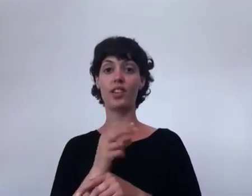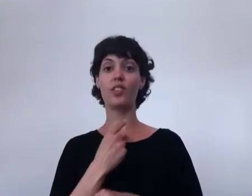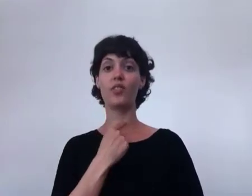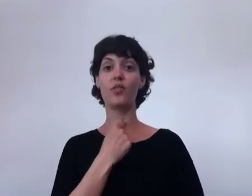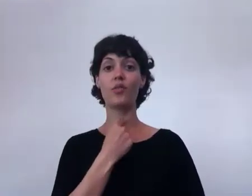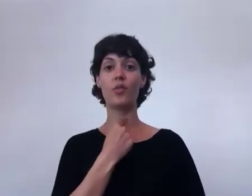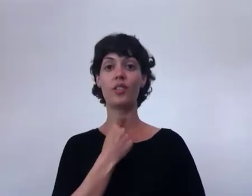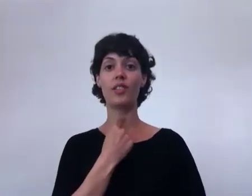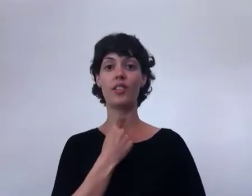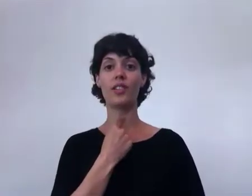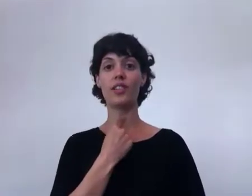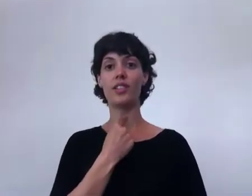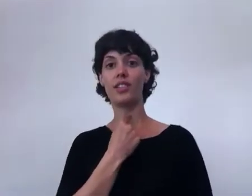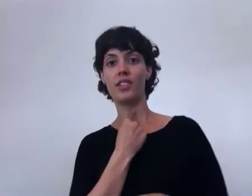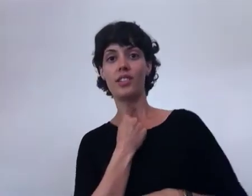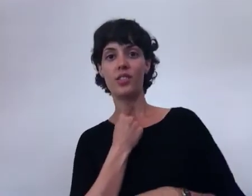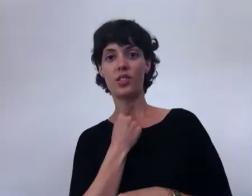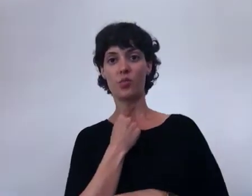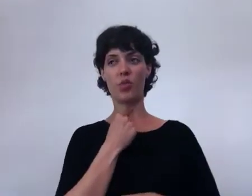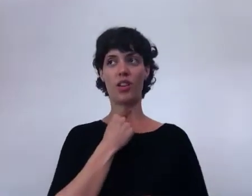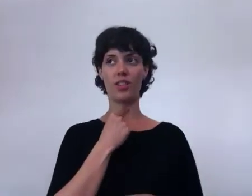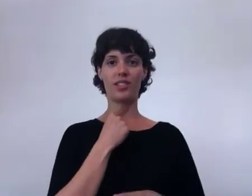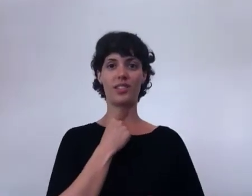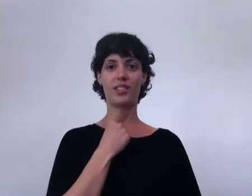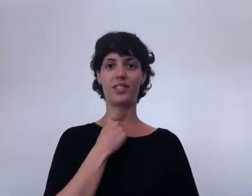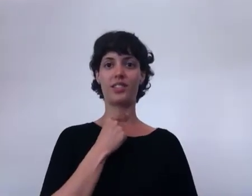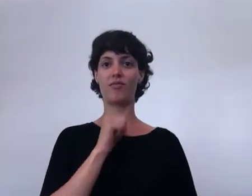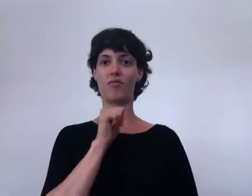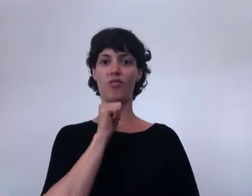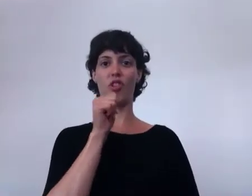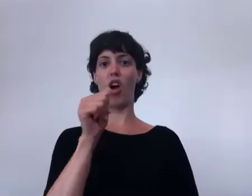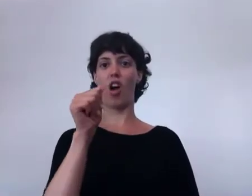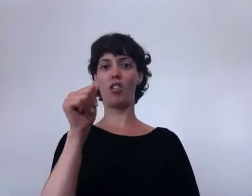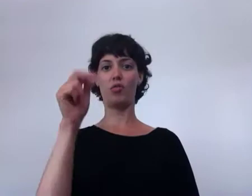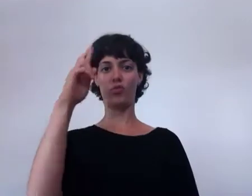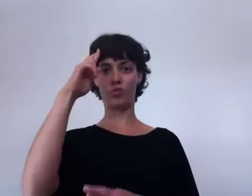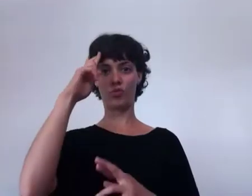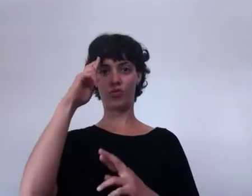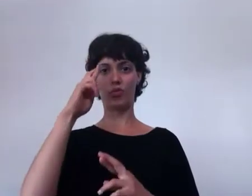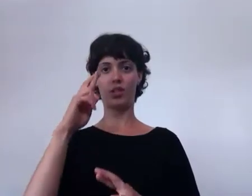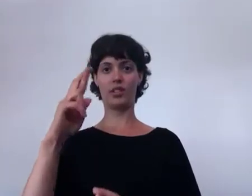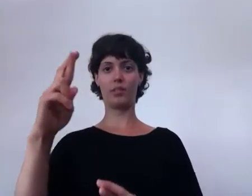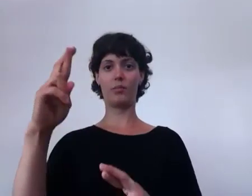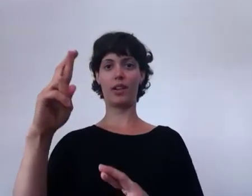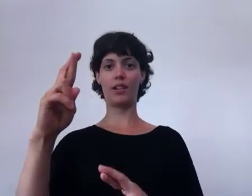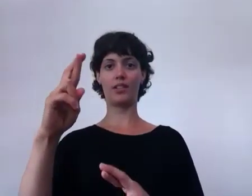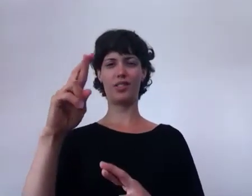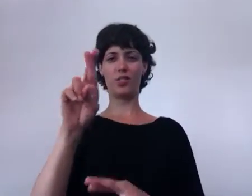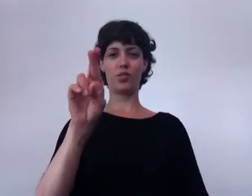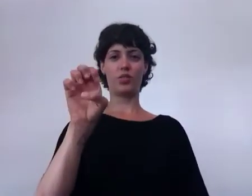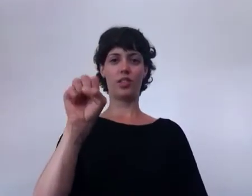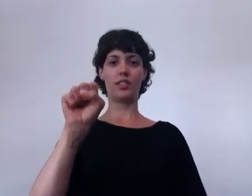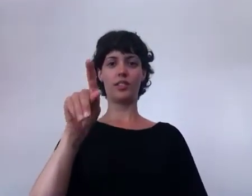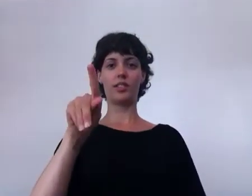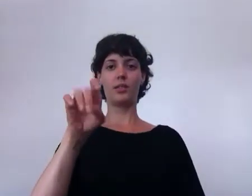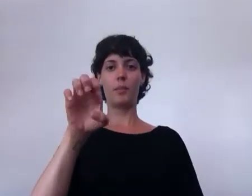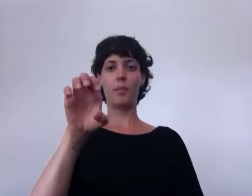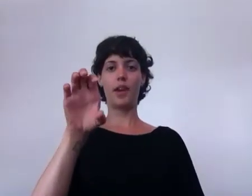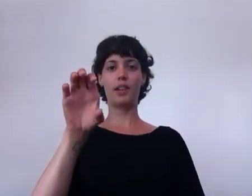on Israeli forces near the Syrian border. Insurgents in Afghanistan are again targeting law enforcement. An Afghan official says